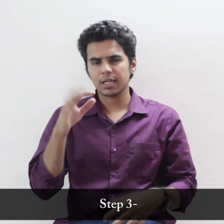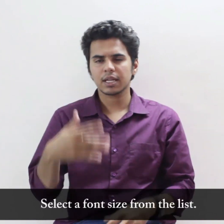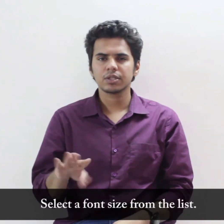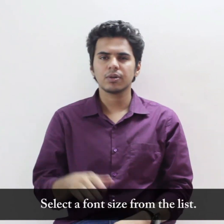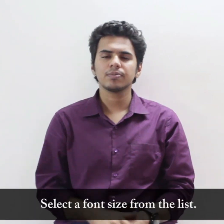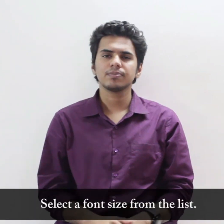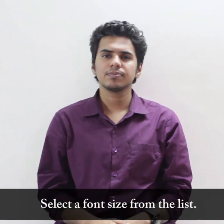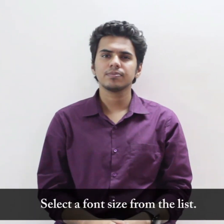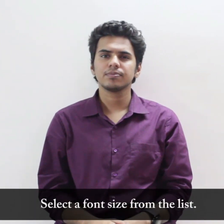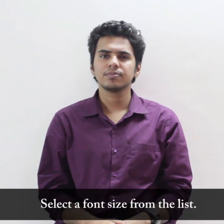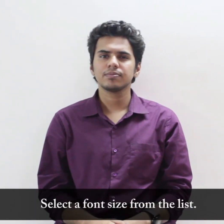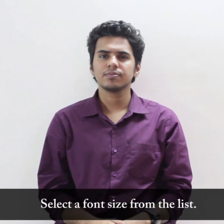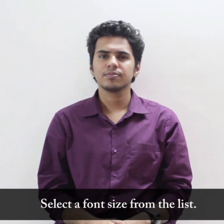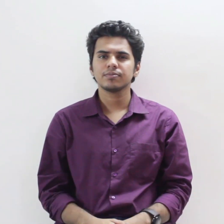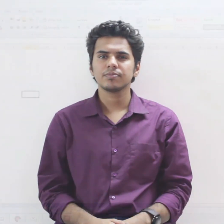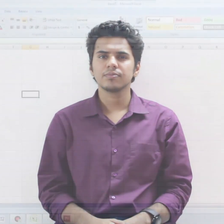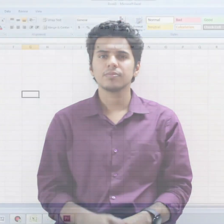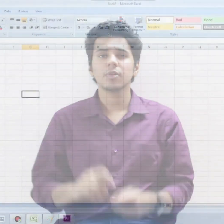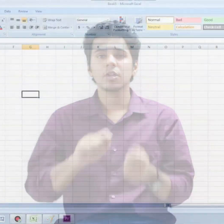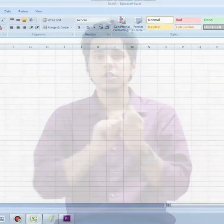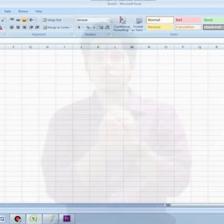Step 3. Select a font size from the list.